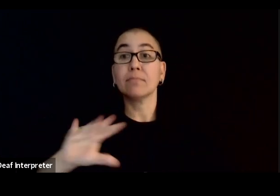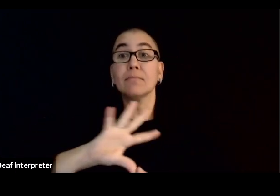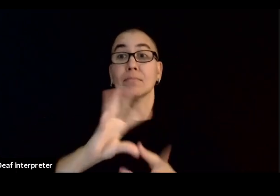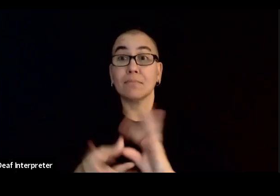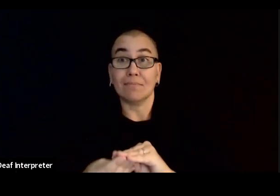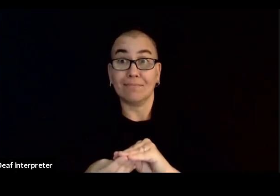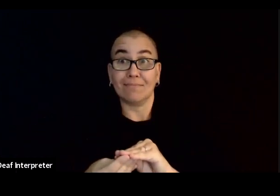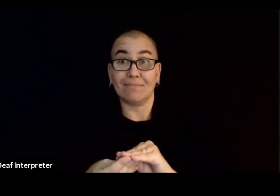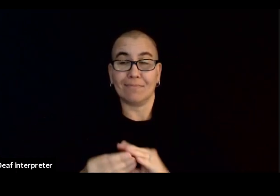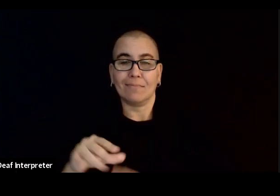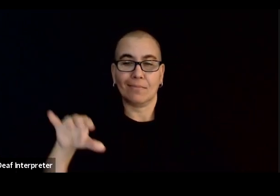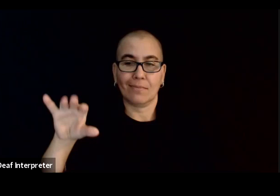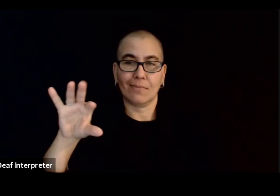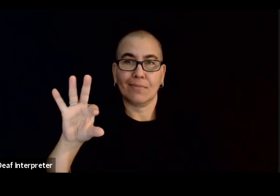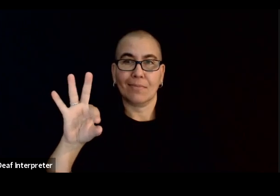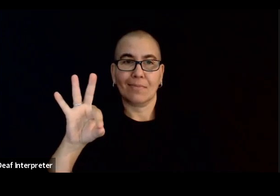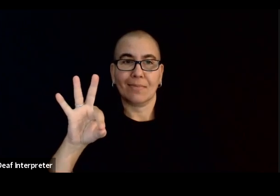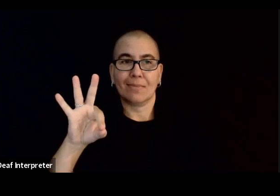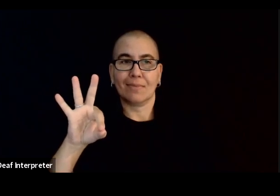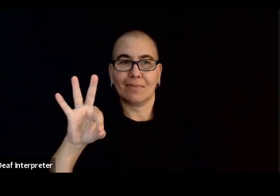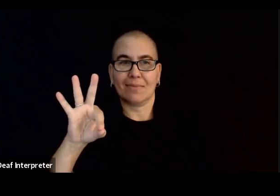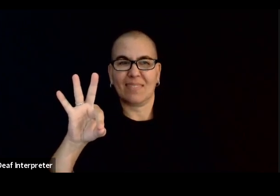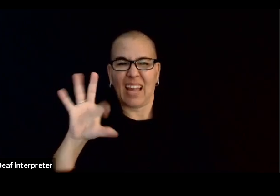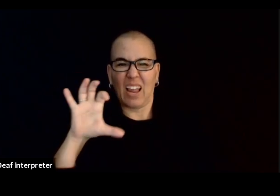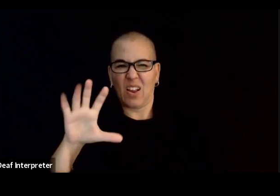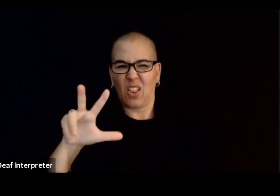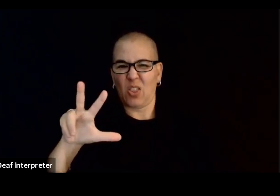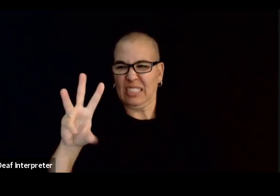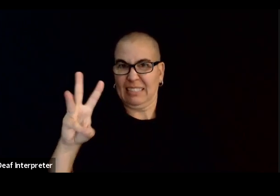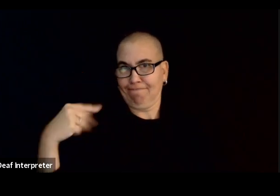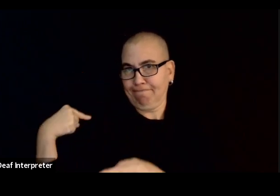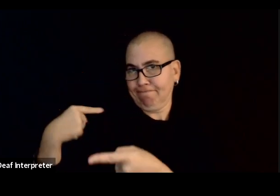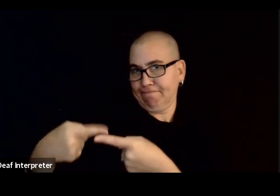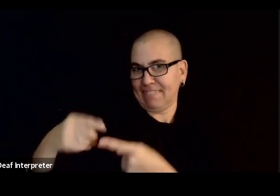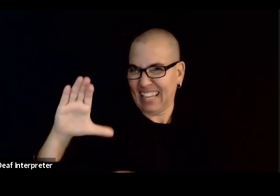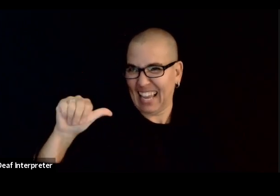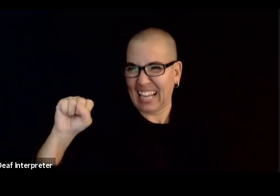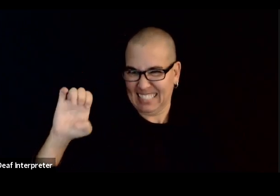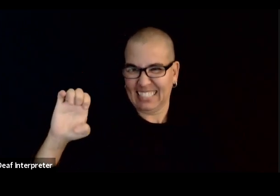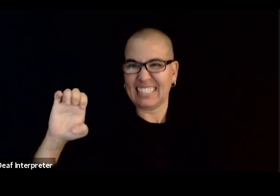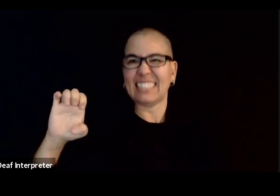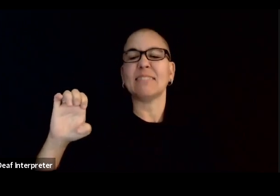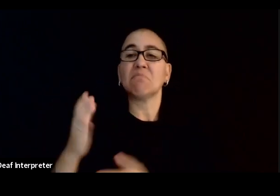9,678 cases. The median age of our cases is 35 years old.